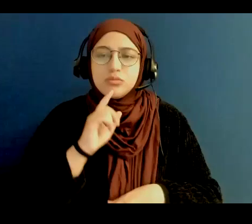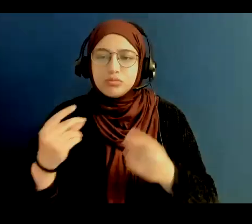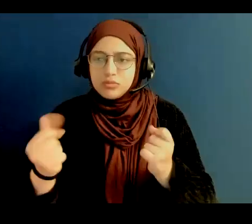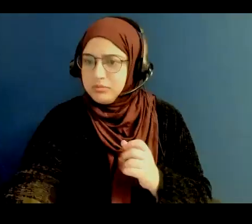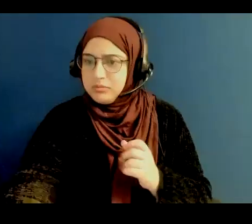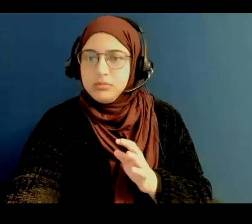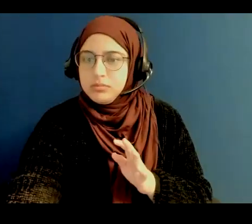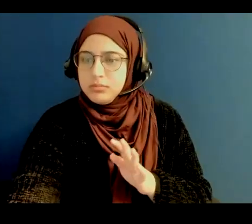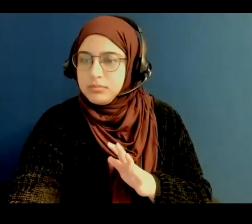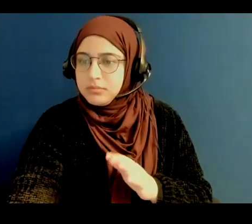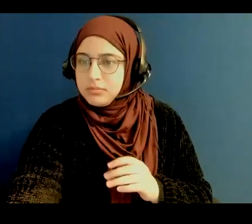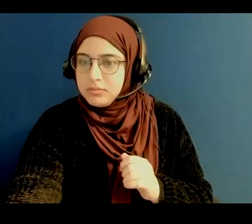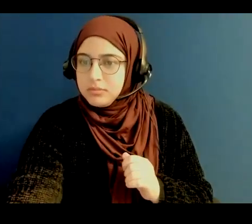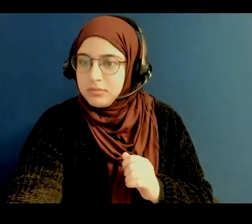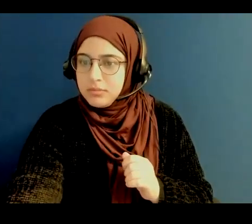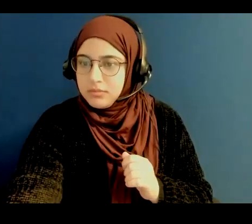my name is